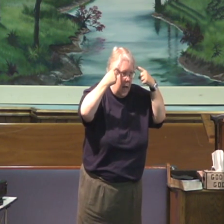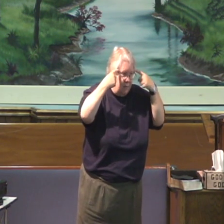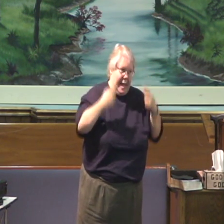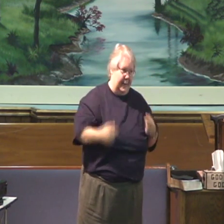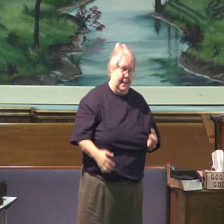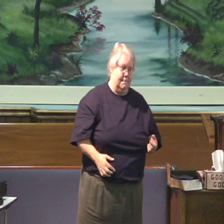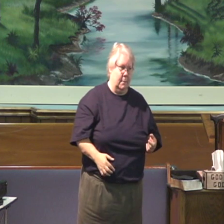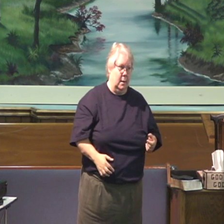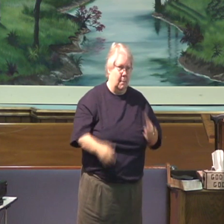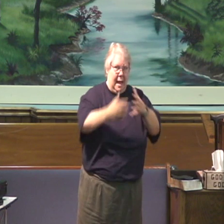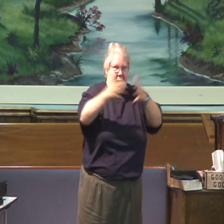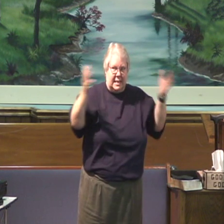I cannot think.